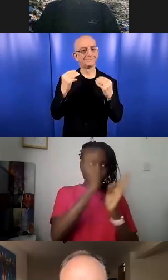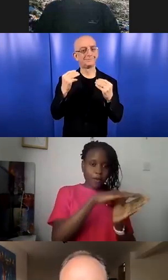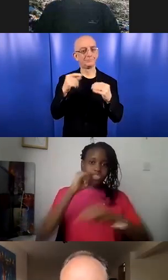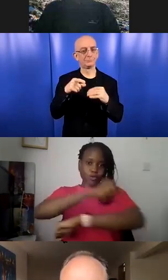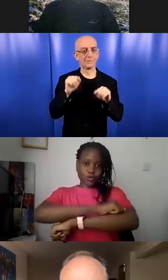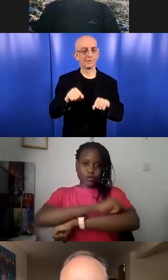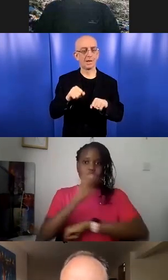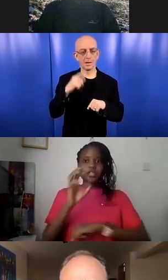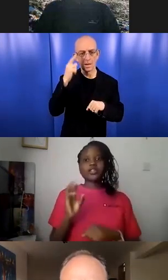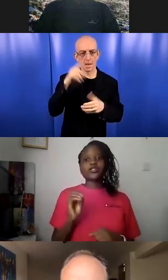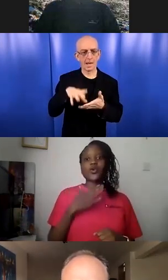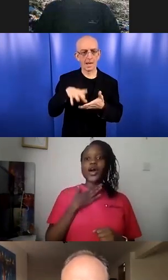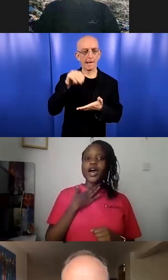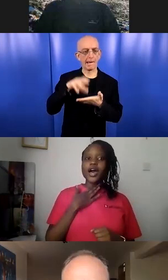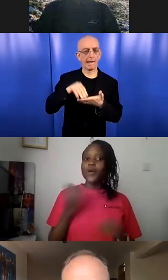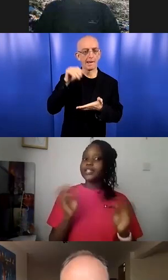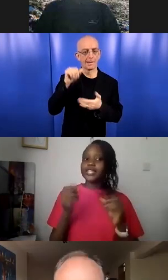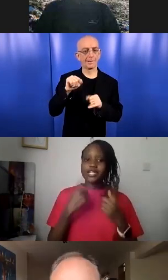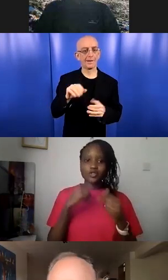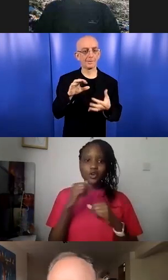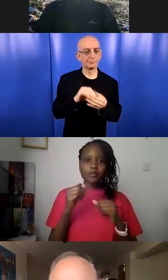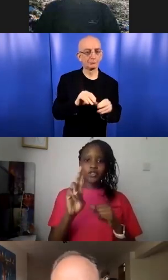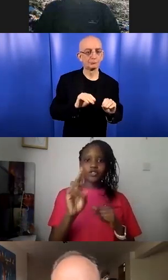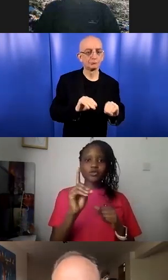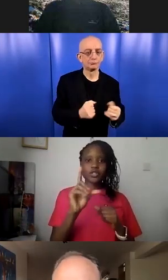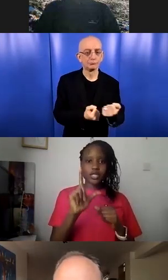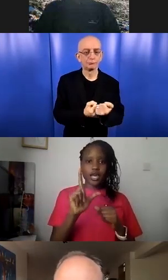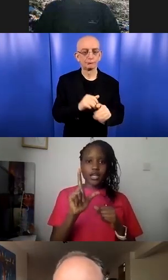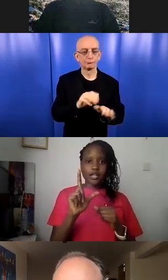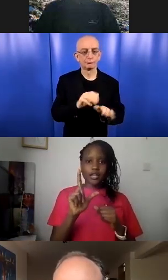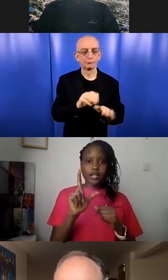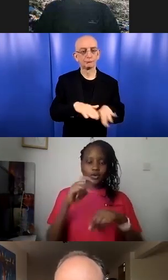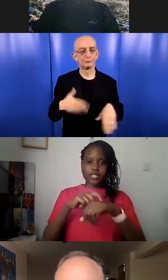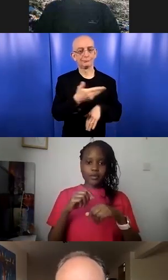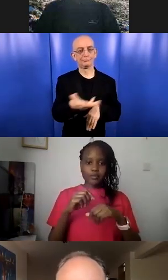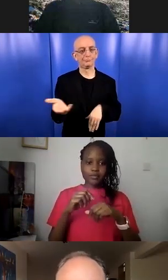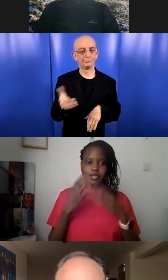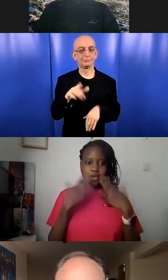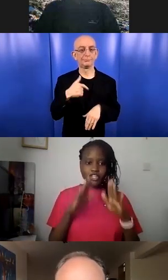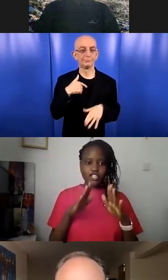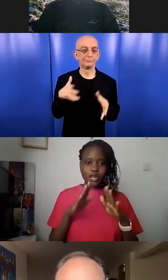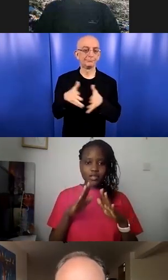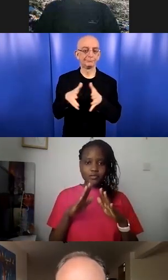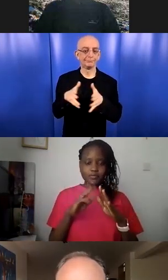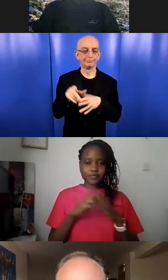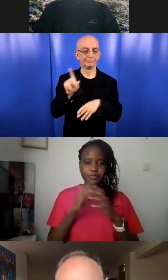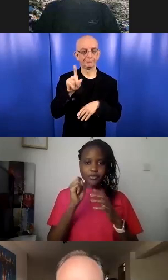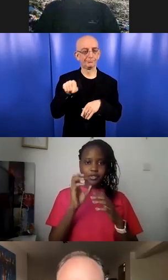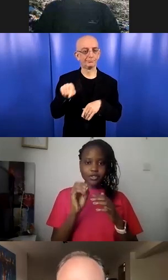schools. So I won't dwell on the universal design for learning because I think my time is up. So Sean,